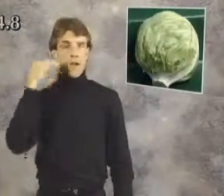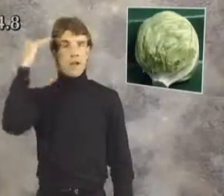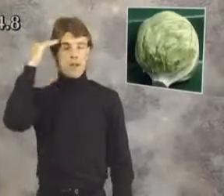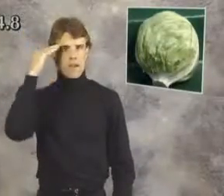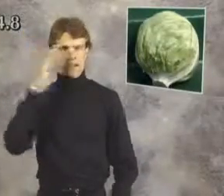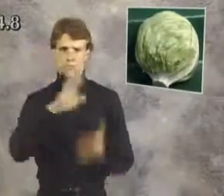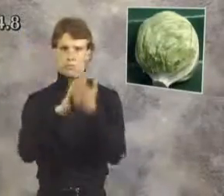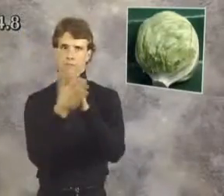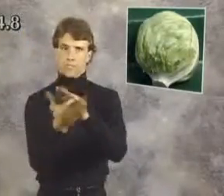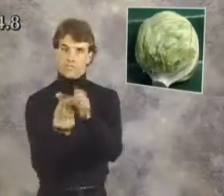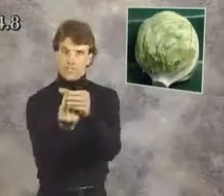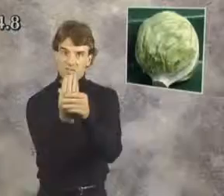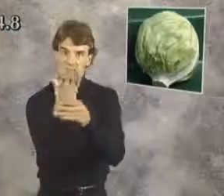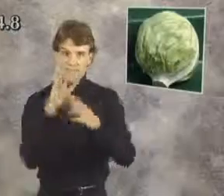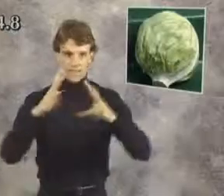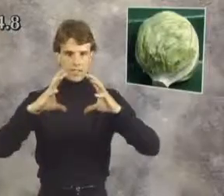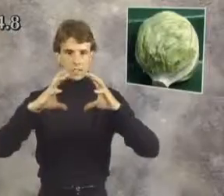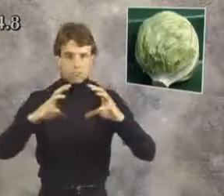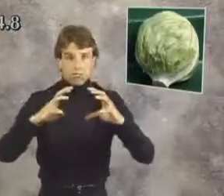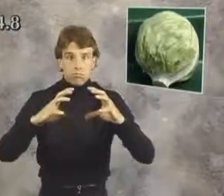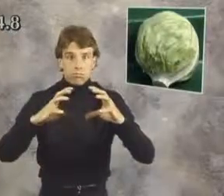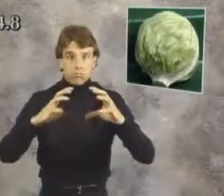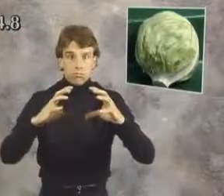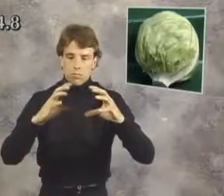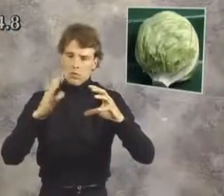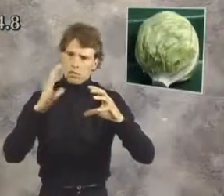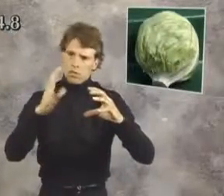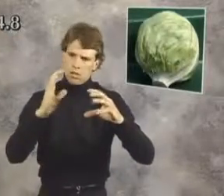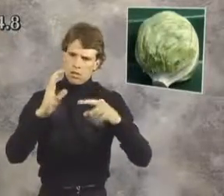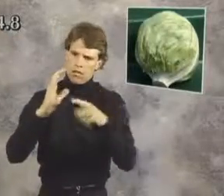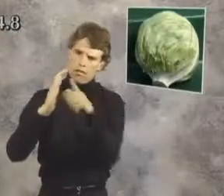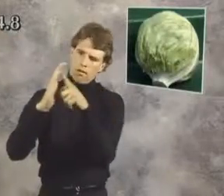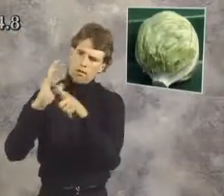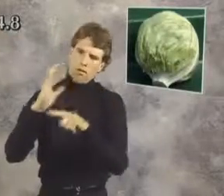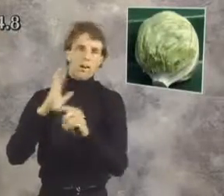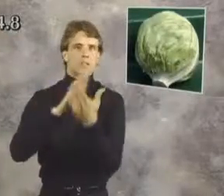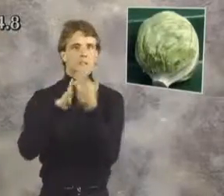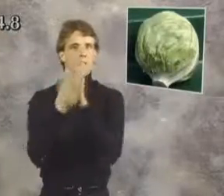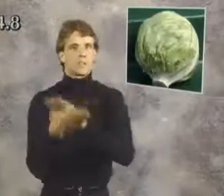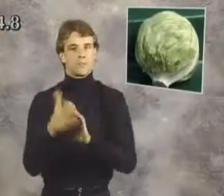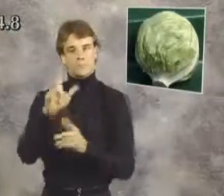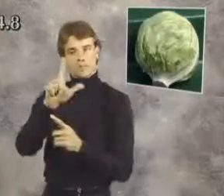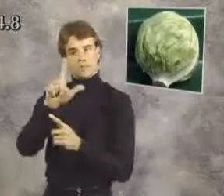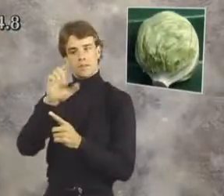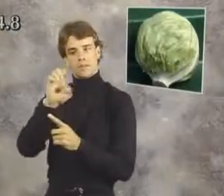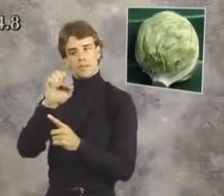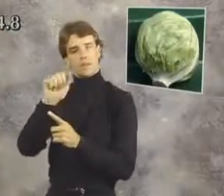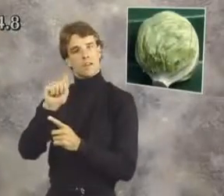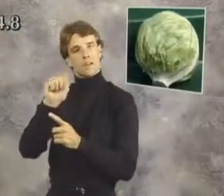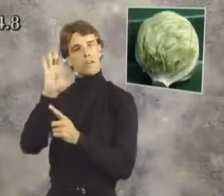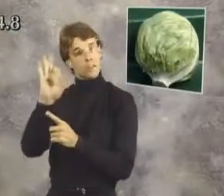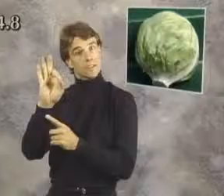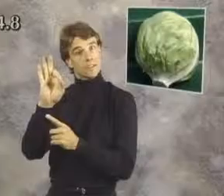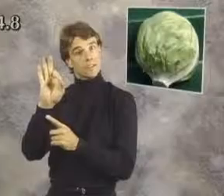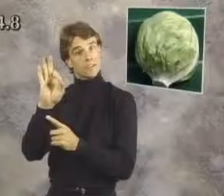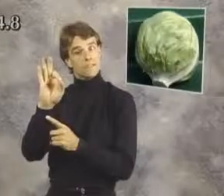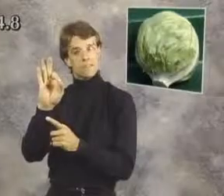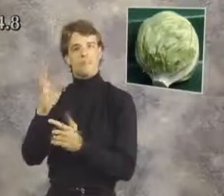My head becomes the plant itself, and my right hand represents a leaf.